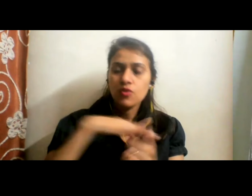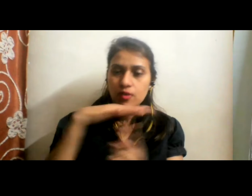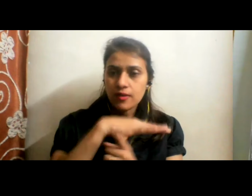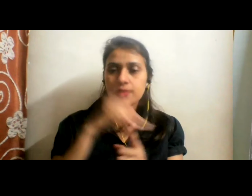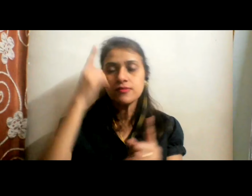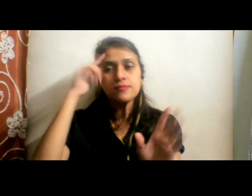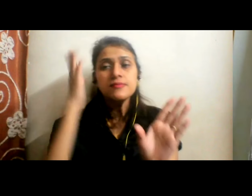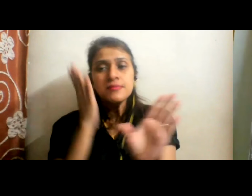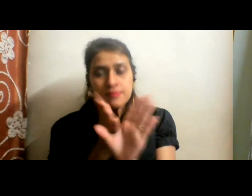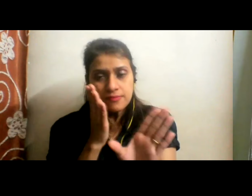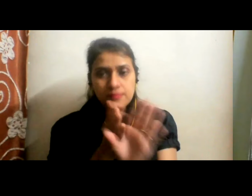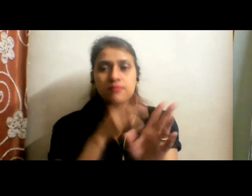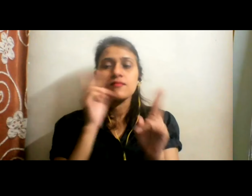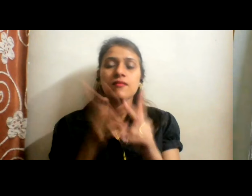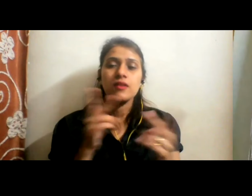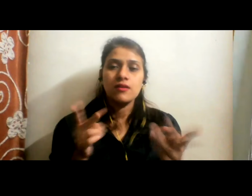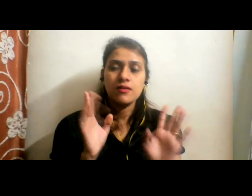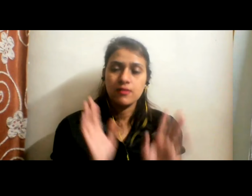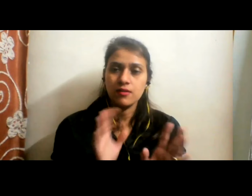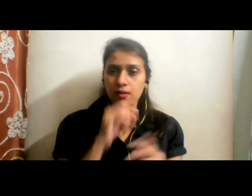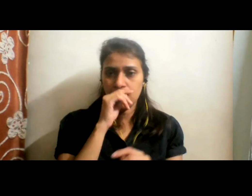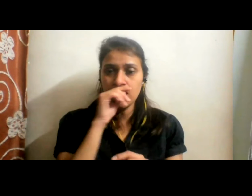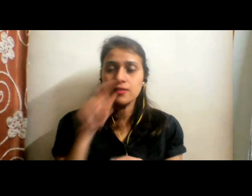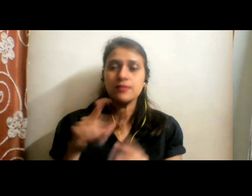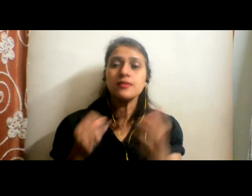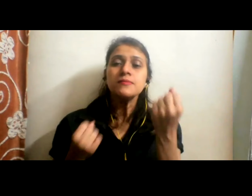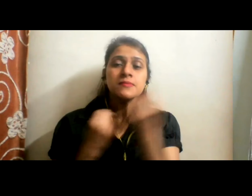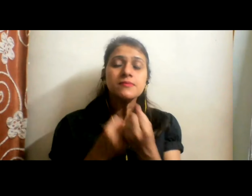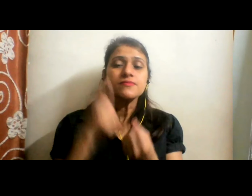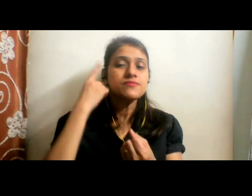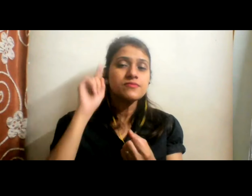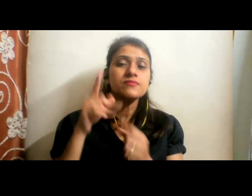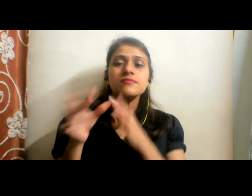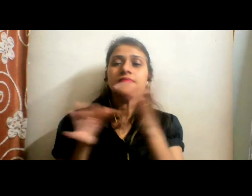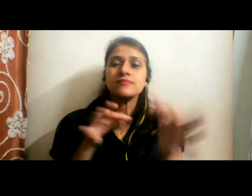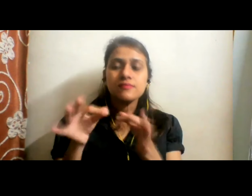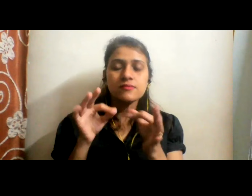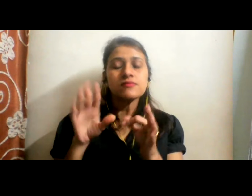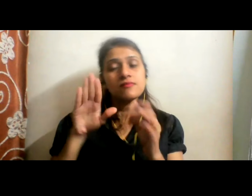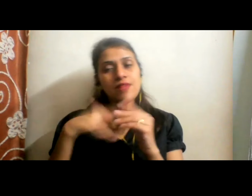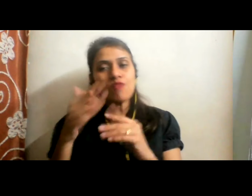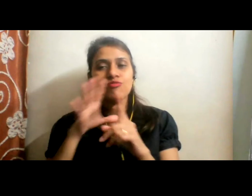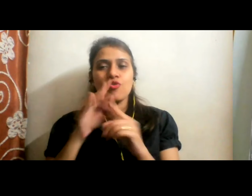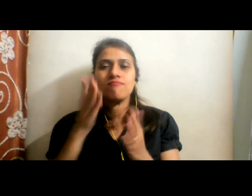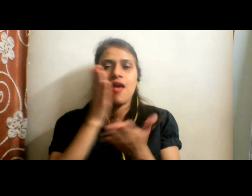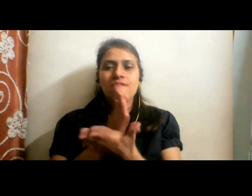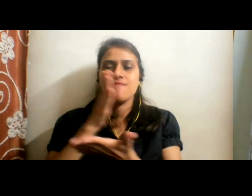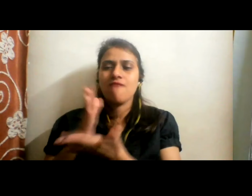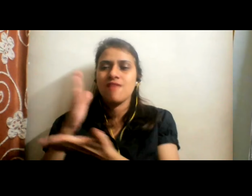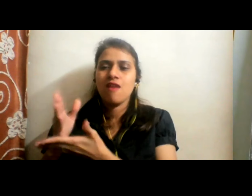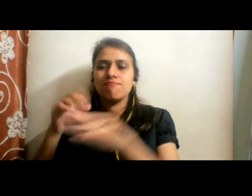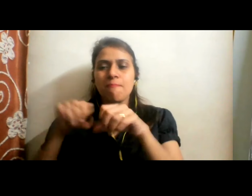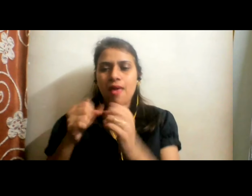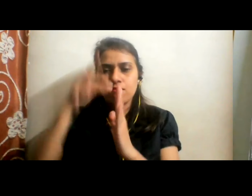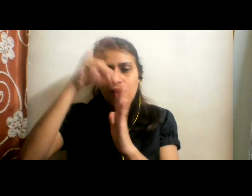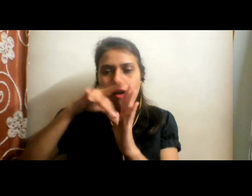your discipline you're coming from. That would help you define it, and then you go about it, breaking it down. So if you're measuring, you'll have to